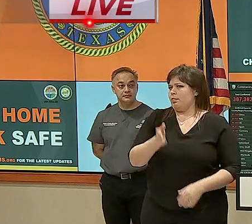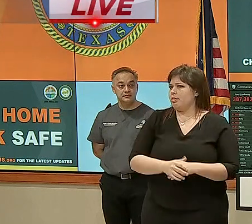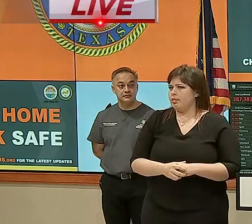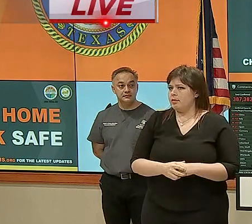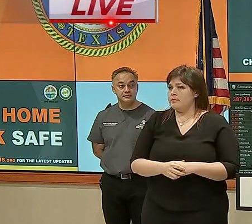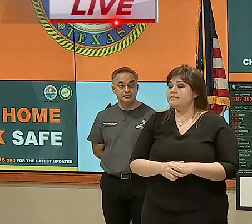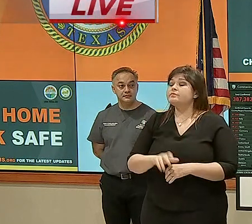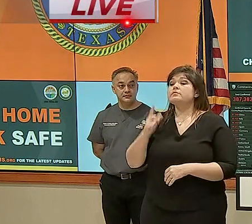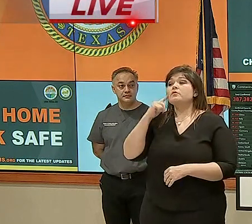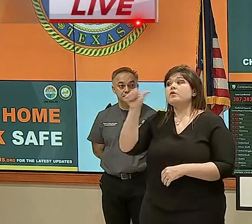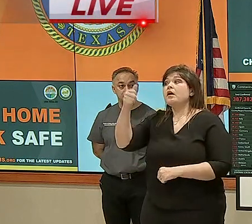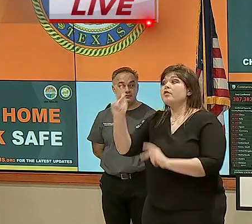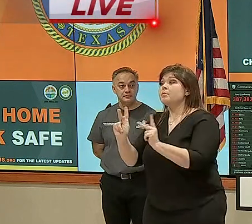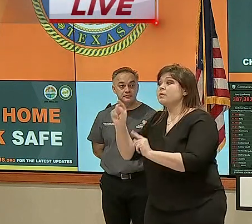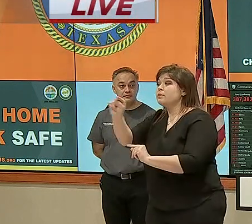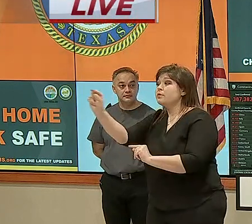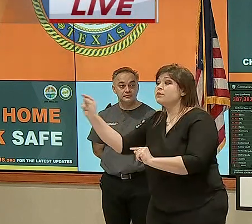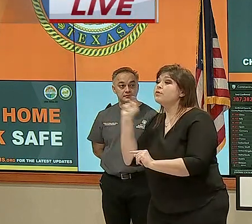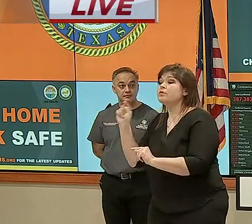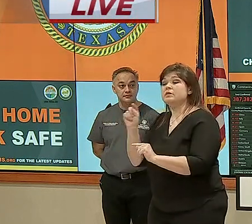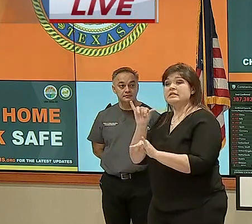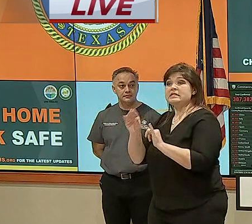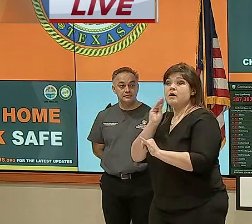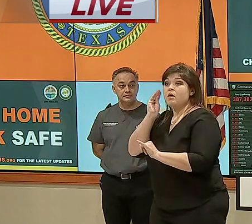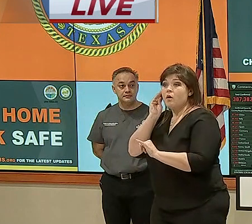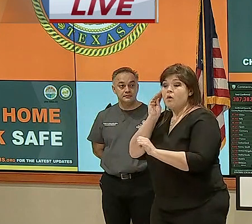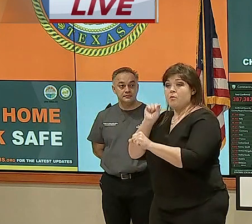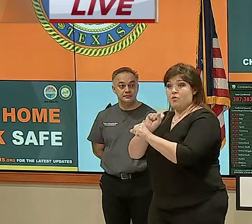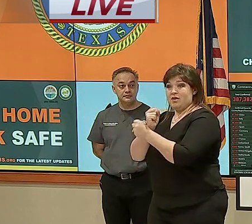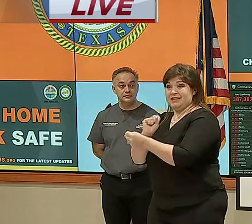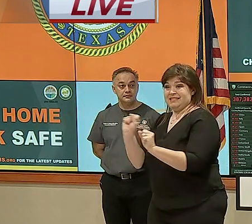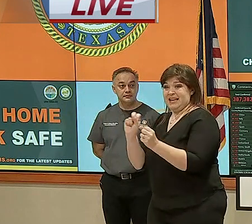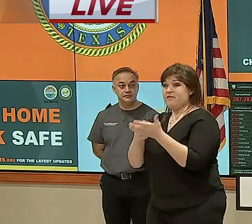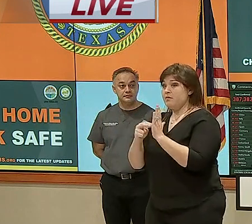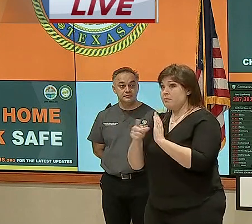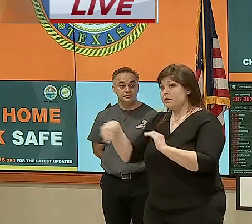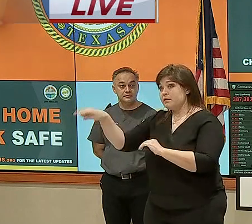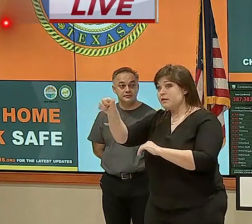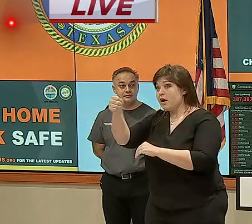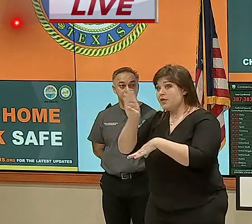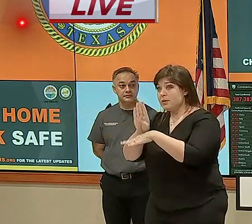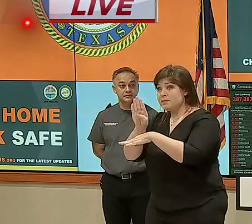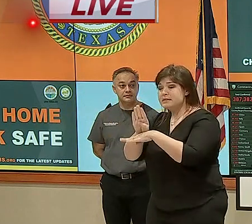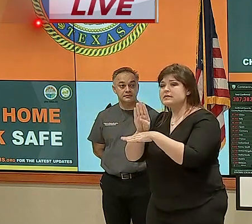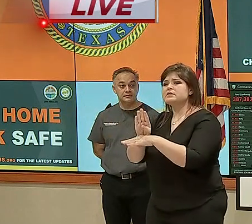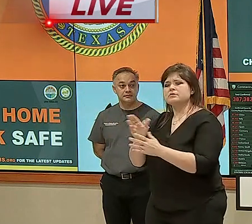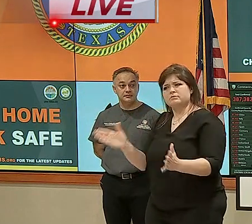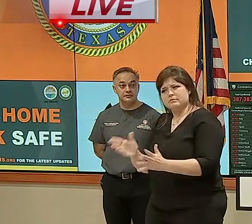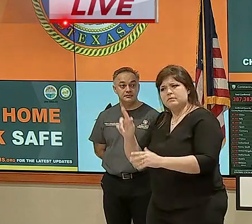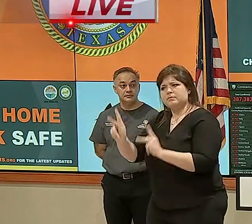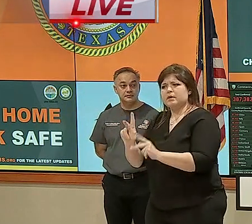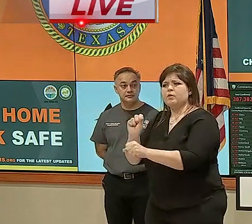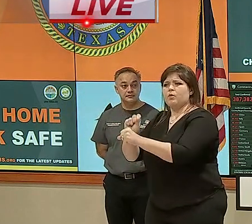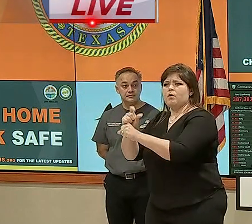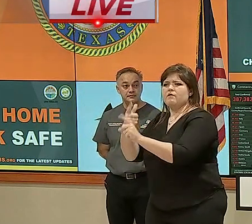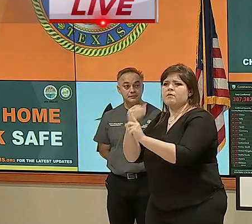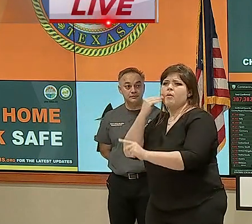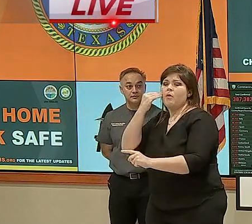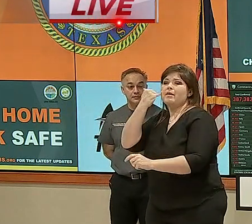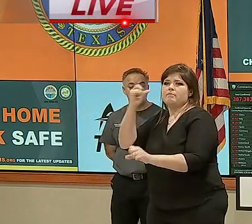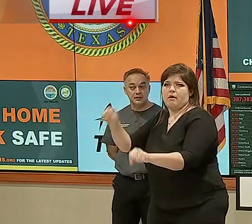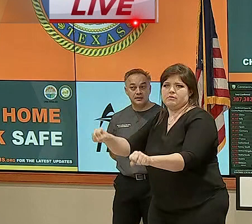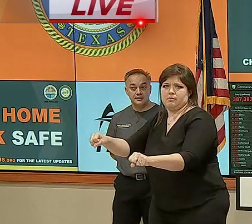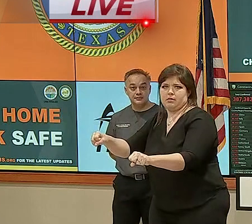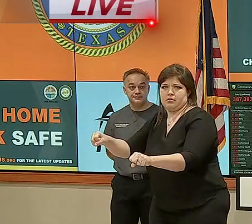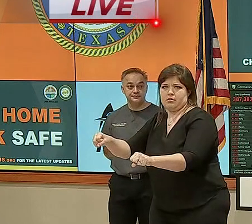home, work safe means employers are encouraged to let their team work remotely from home where possible.